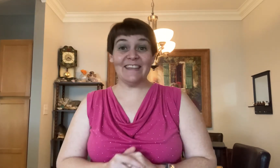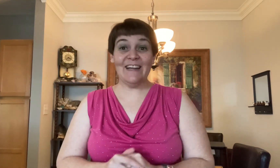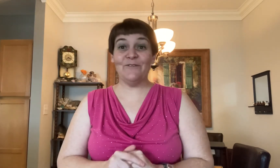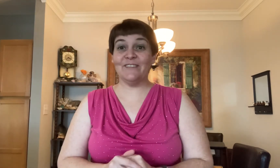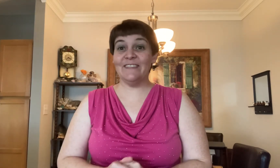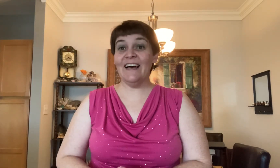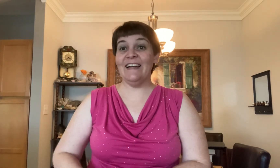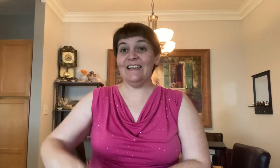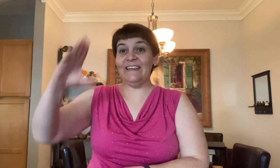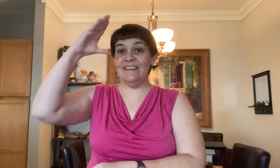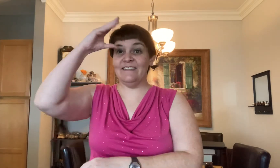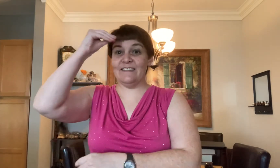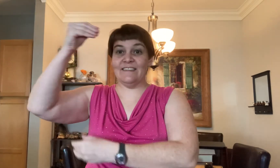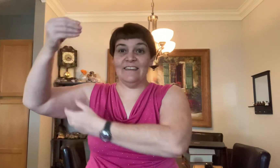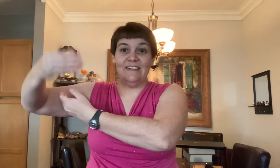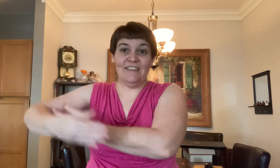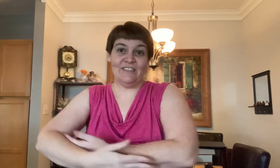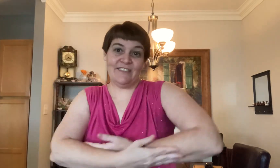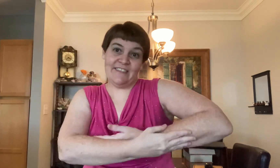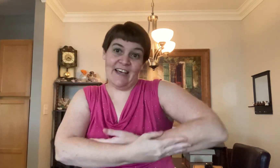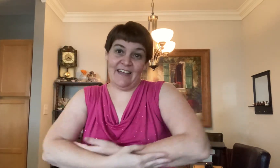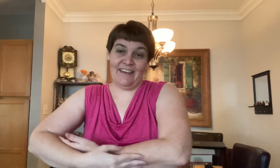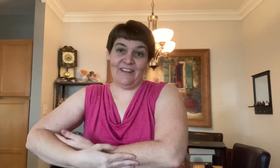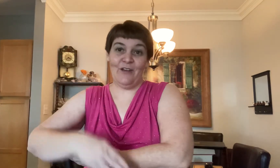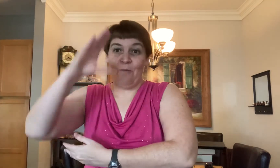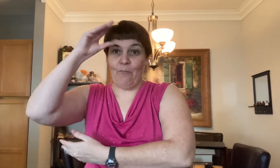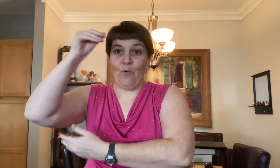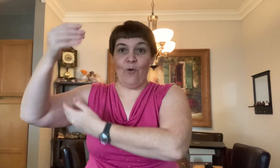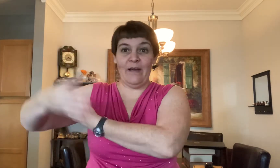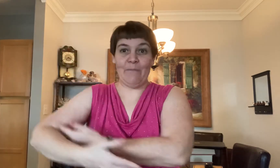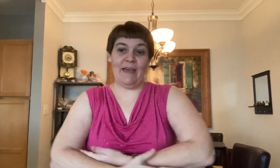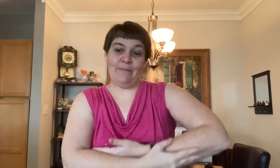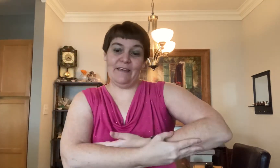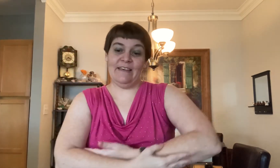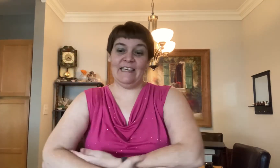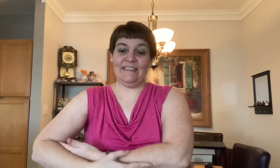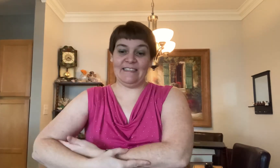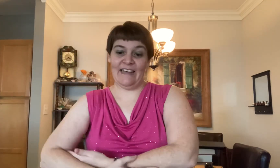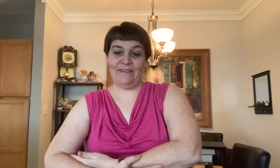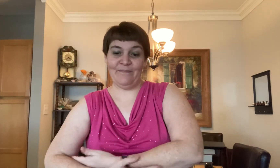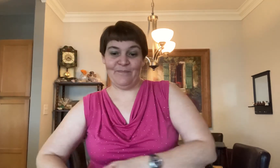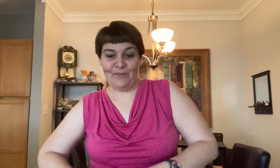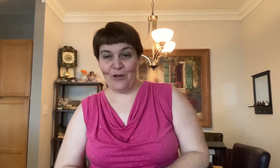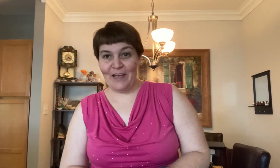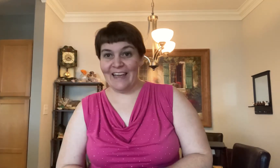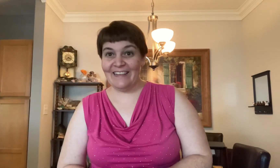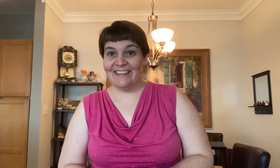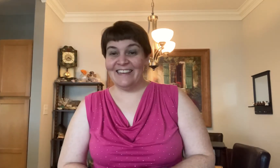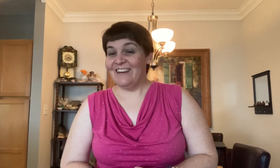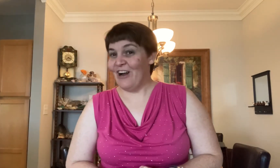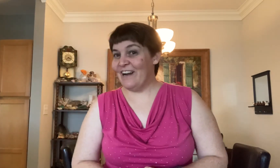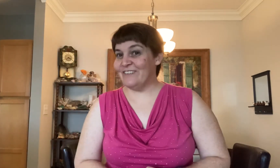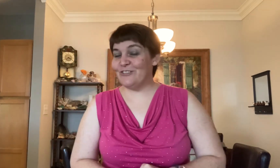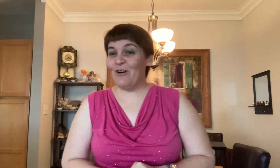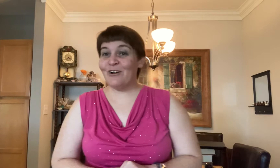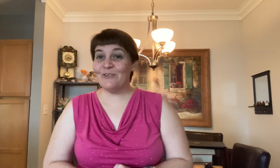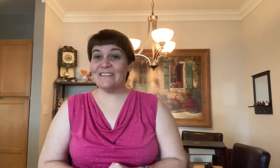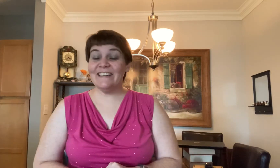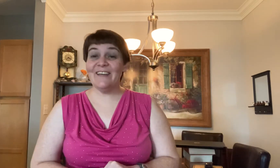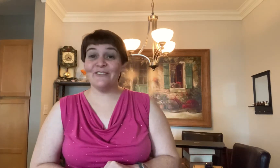for son is son. Boy baby is son. Okay? All right, let's do all our words together,